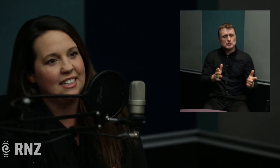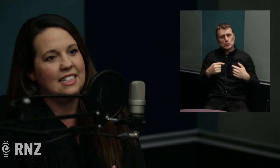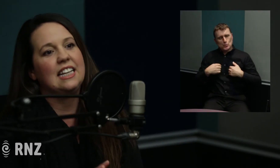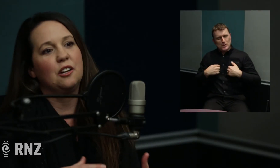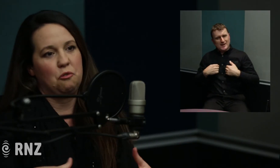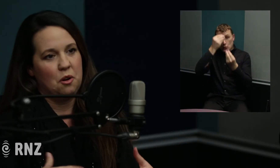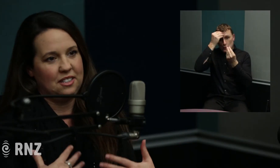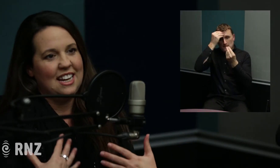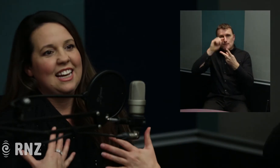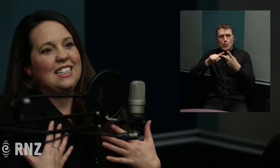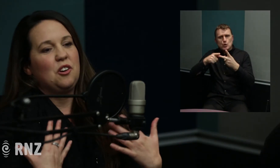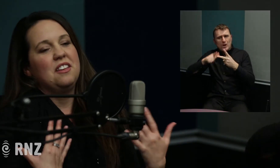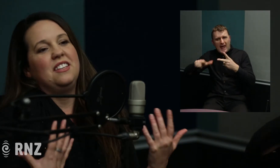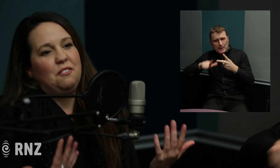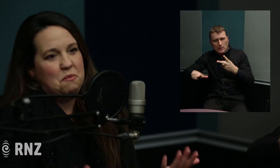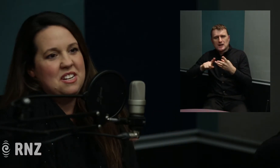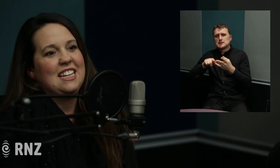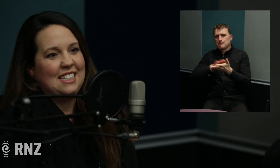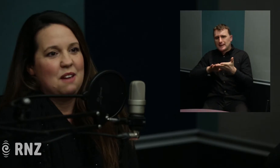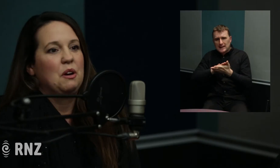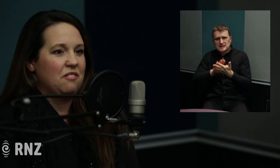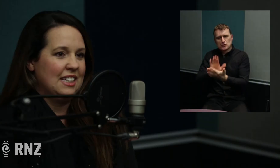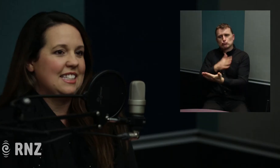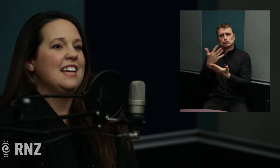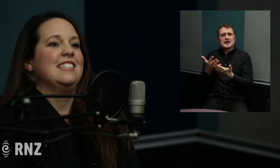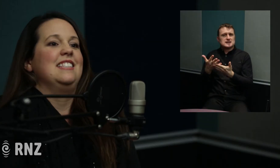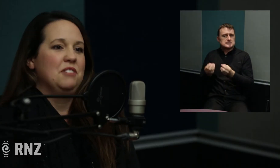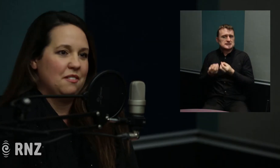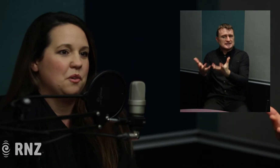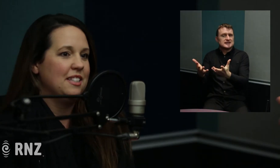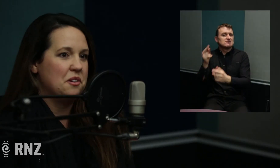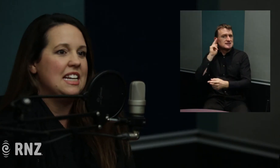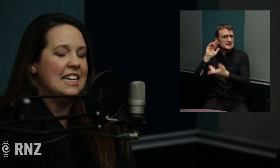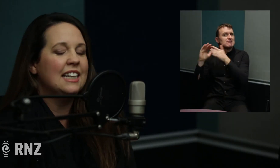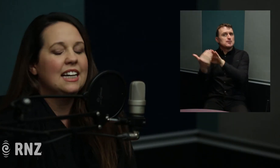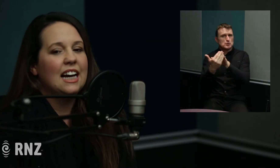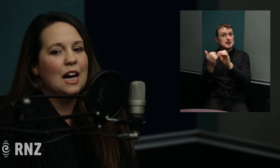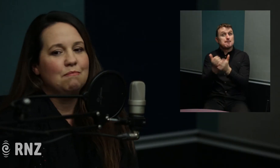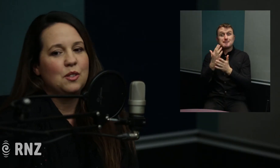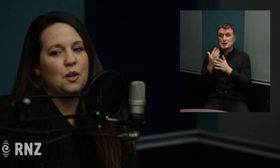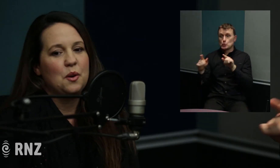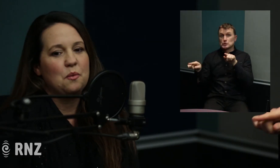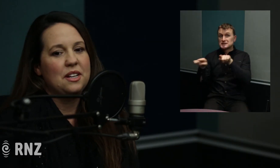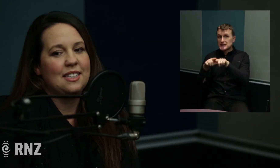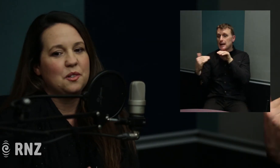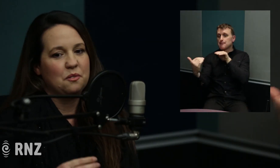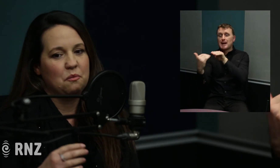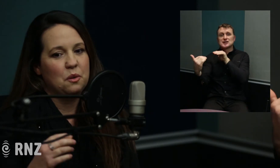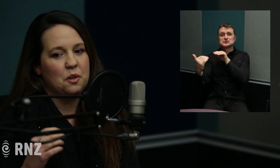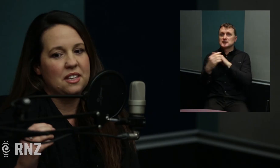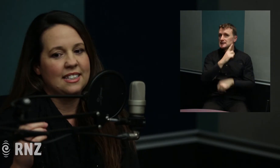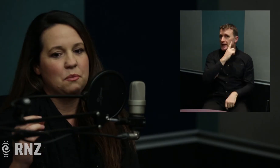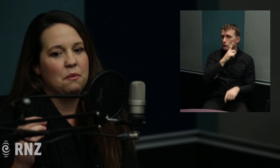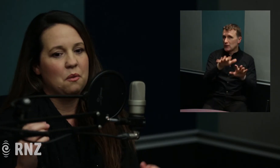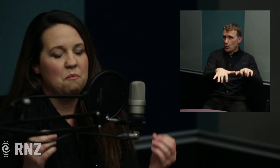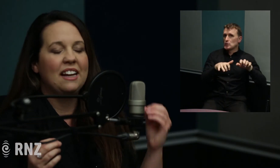other things to get across so that the deaf community get the same equivalence as the rest of the audience who can hear. So we sort of will